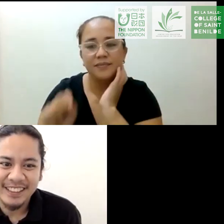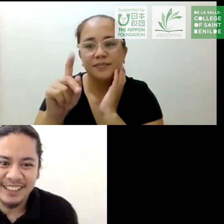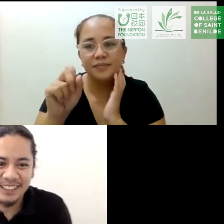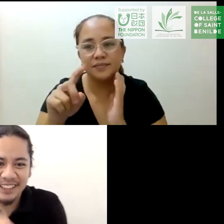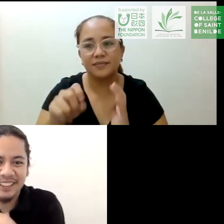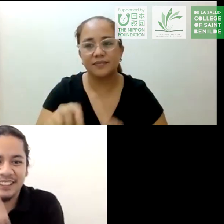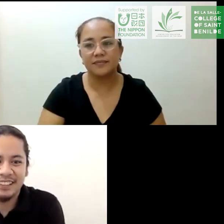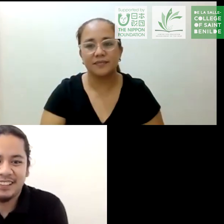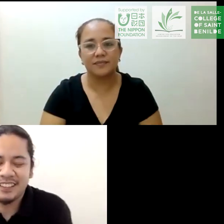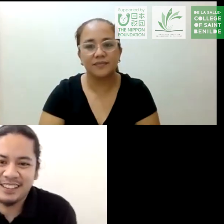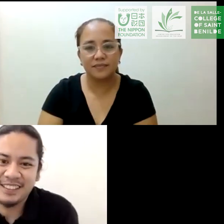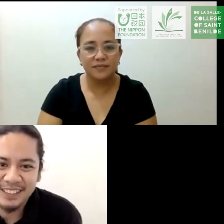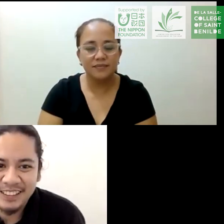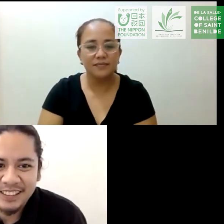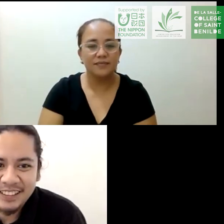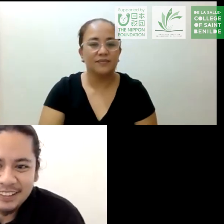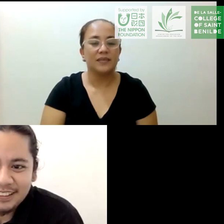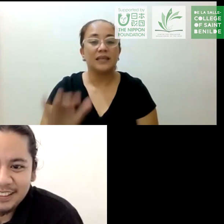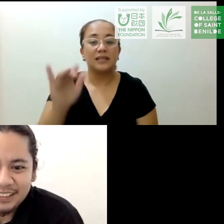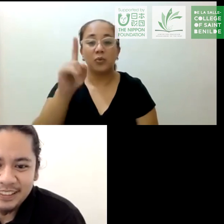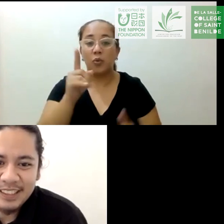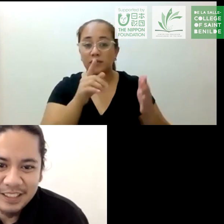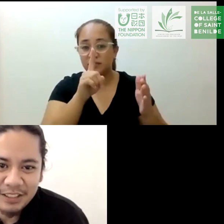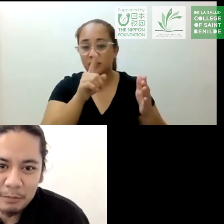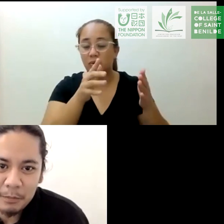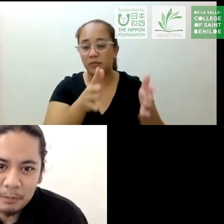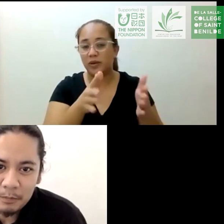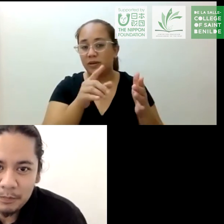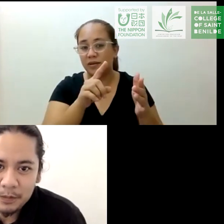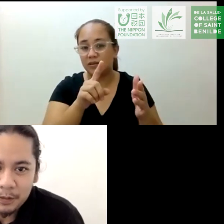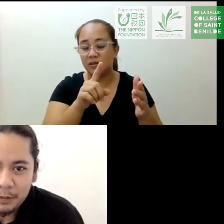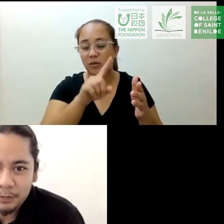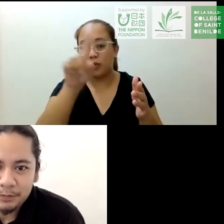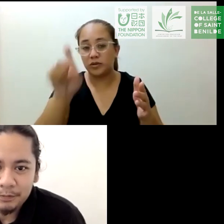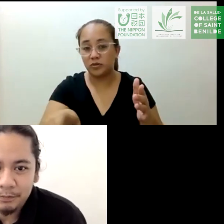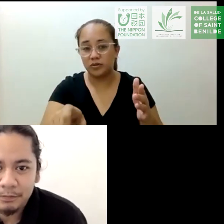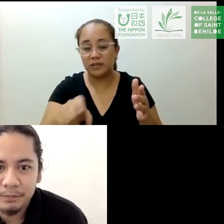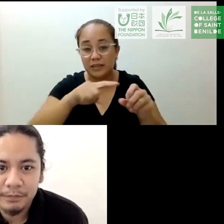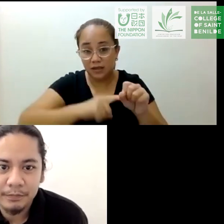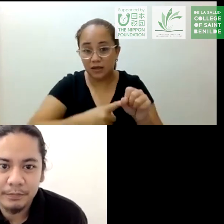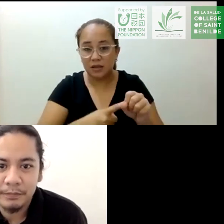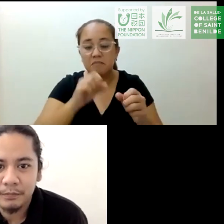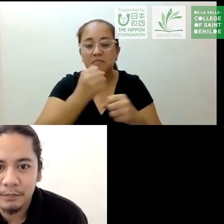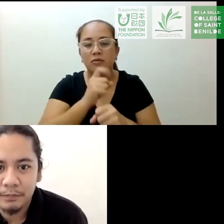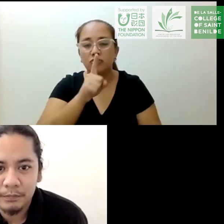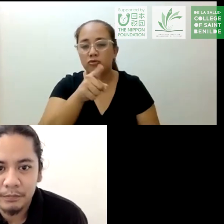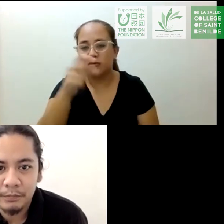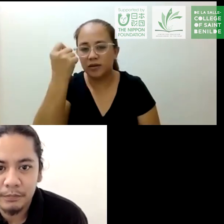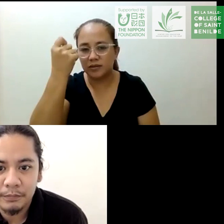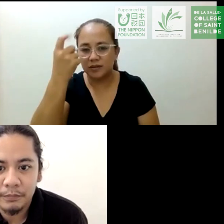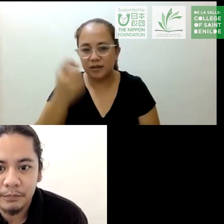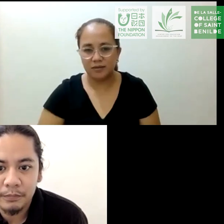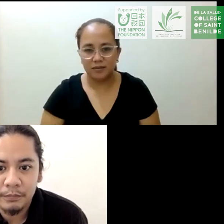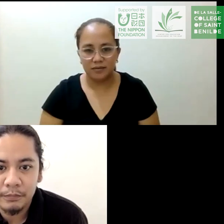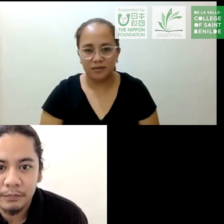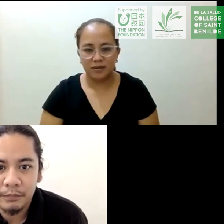Okay. So this is why you need to ask questions at the beginning to make sure you understand. So